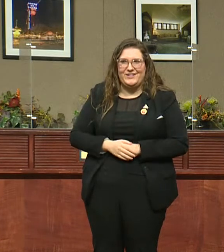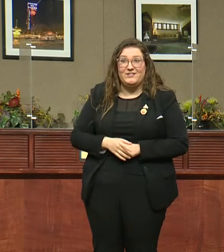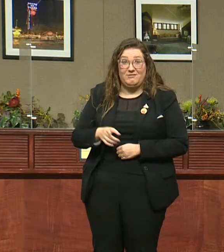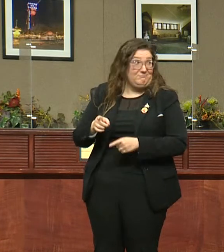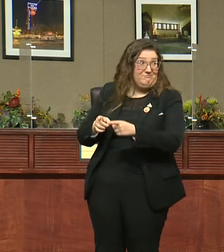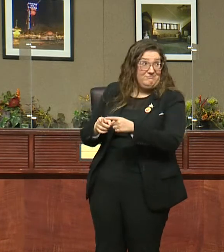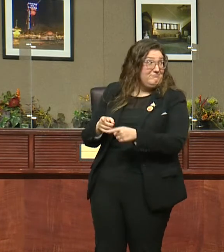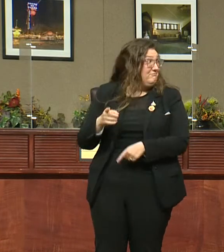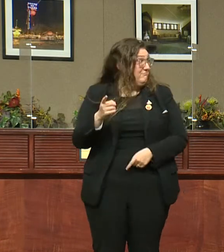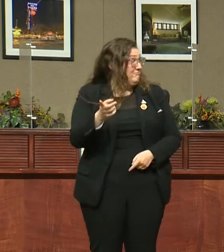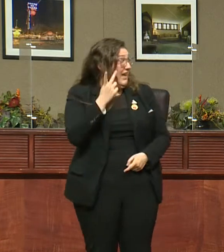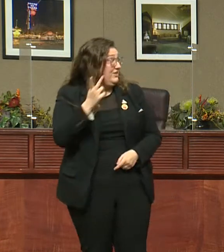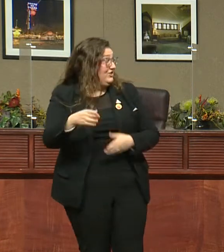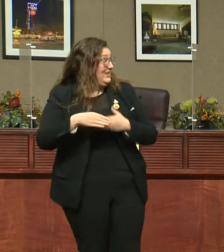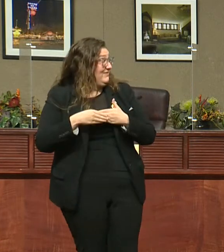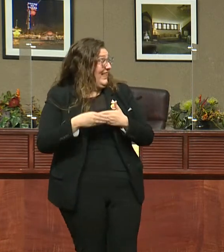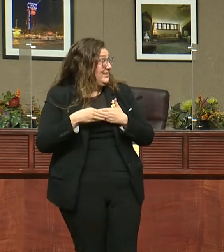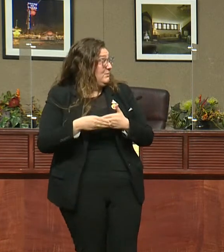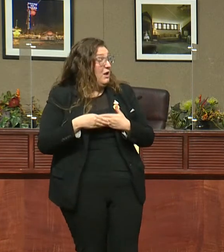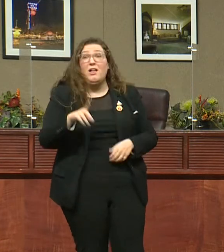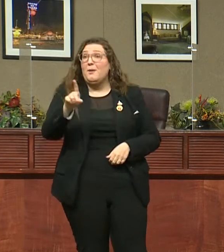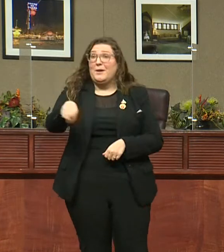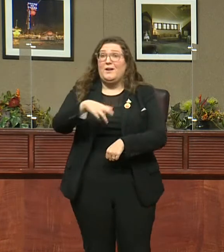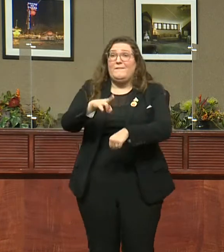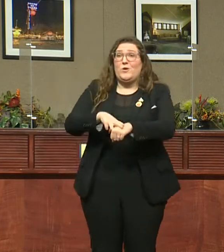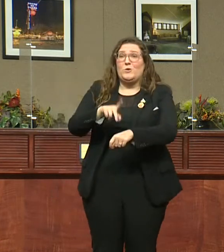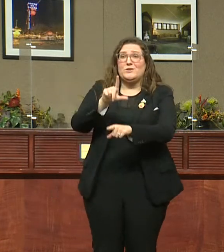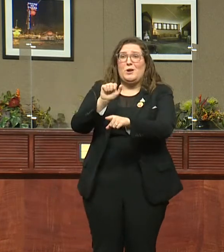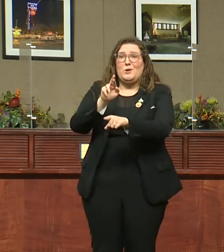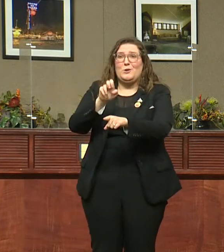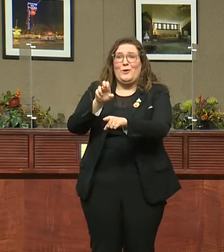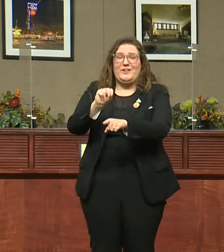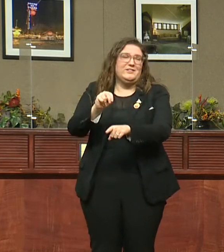Well, we know Lauren Seabrook has questions for you, Dr. Pino.